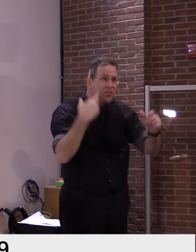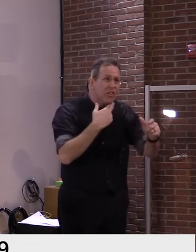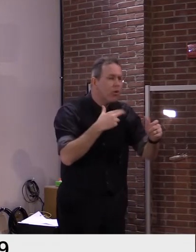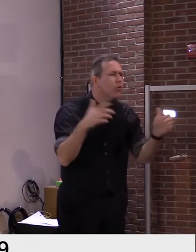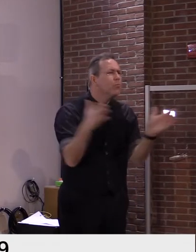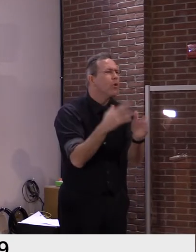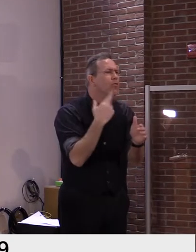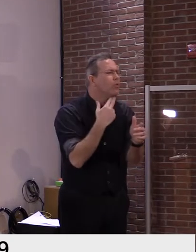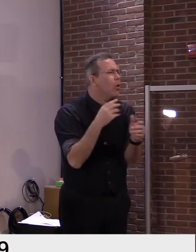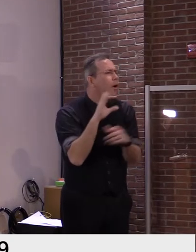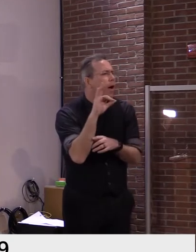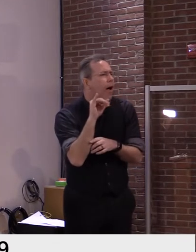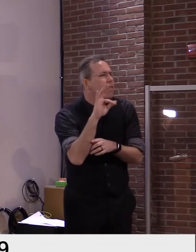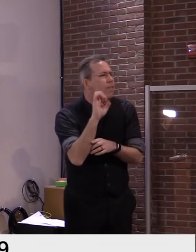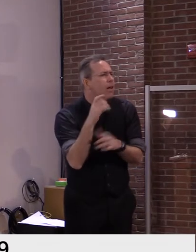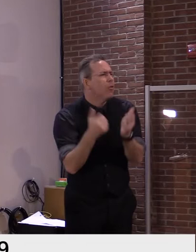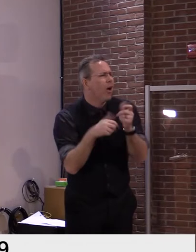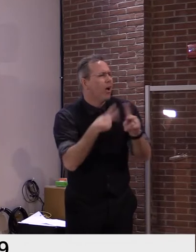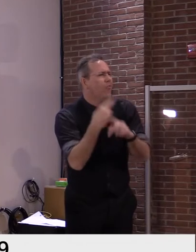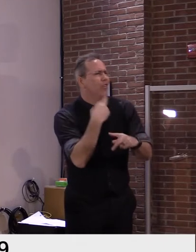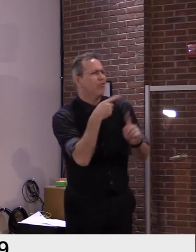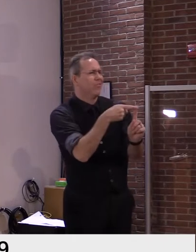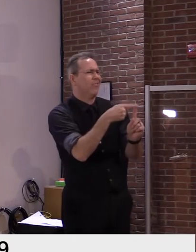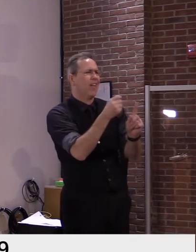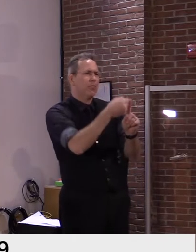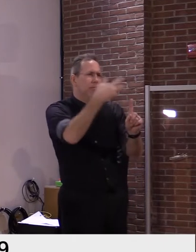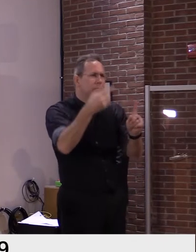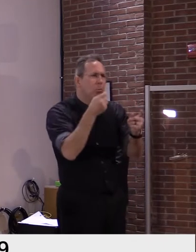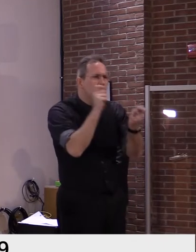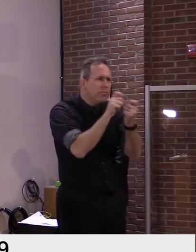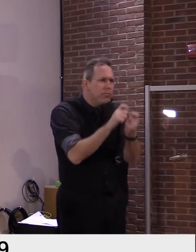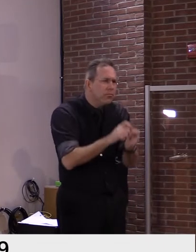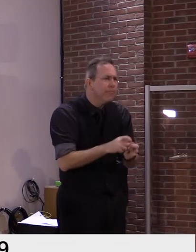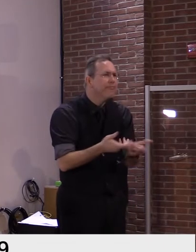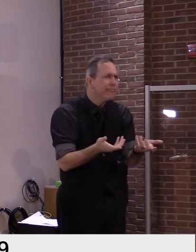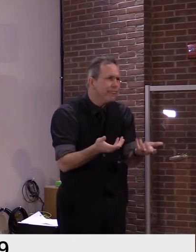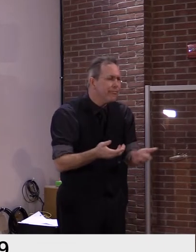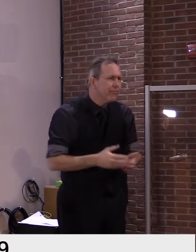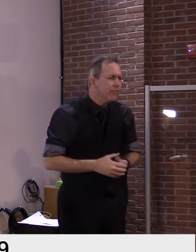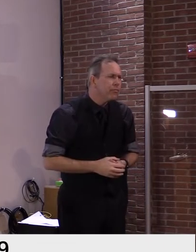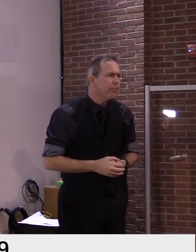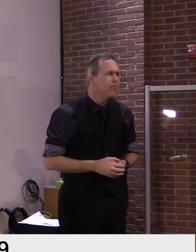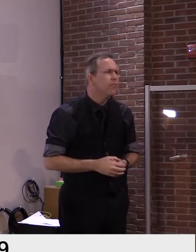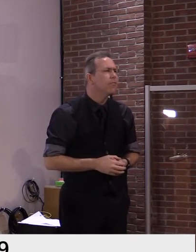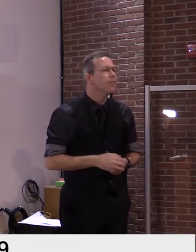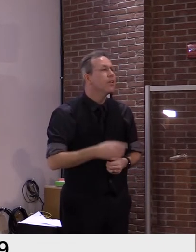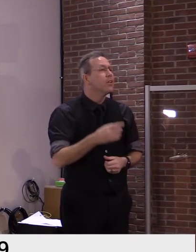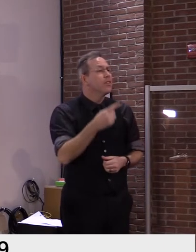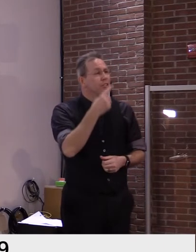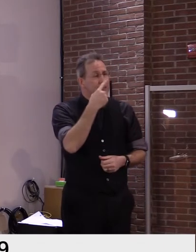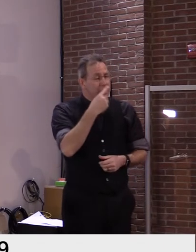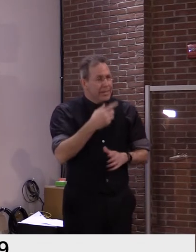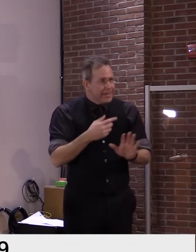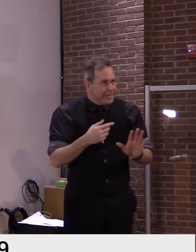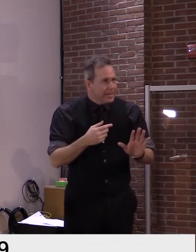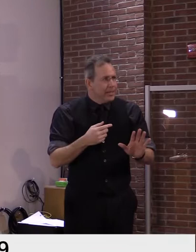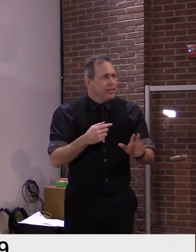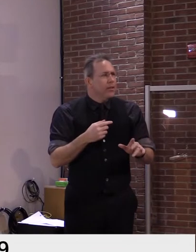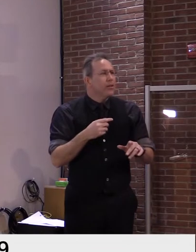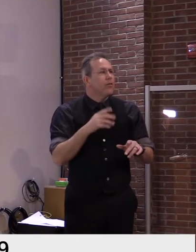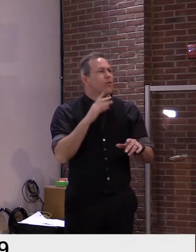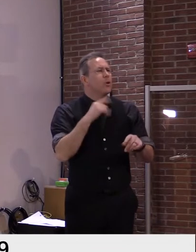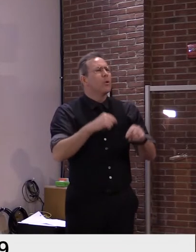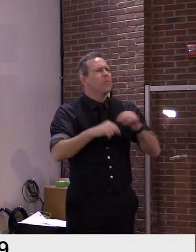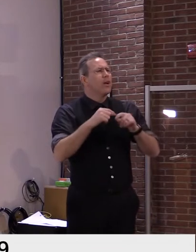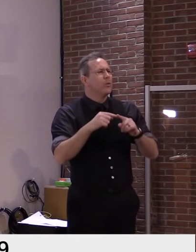got that right. If I could go back to Lisa Loomis, her question, I just want to answer